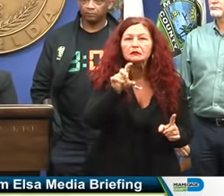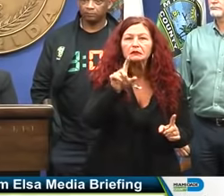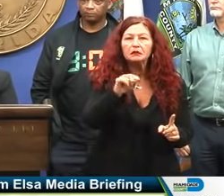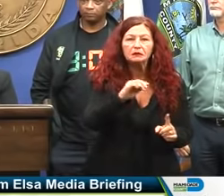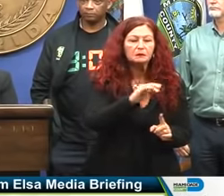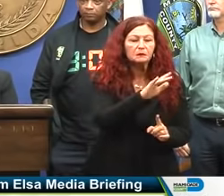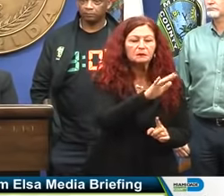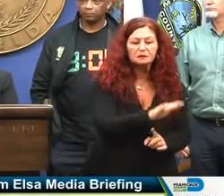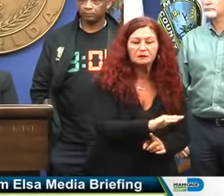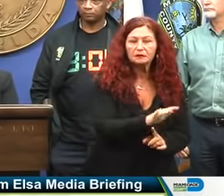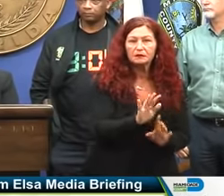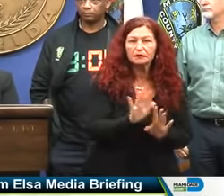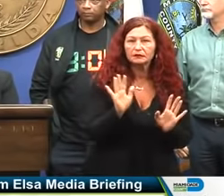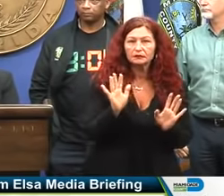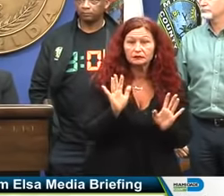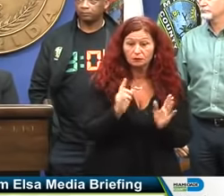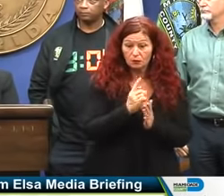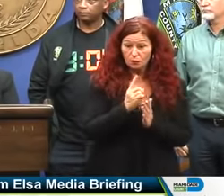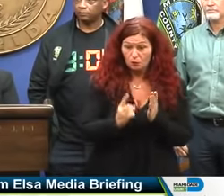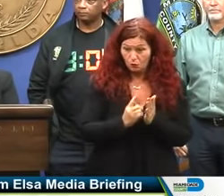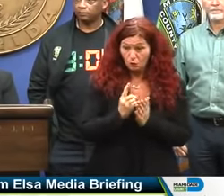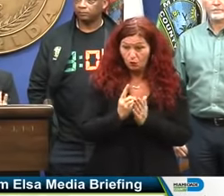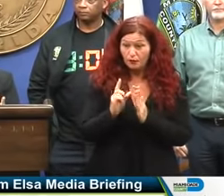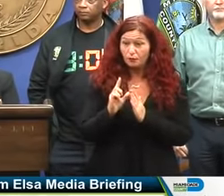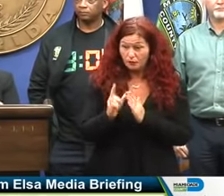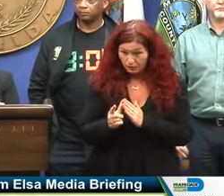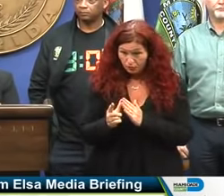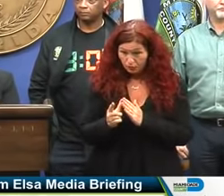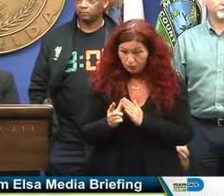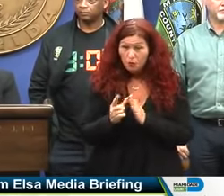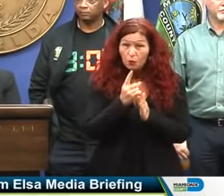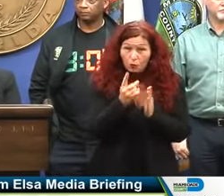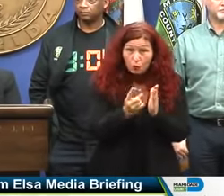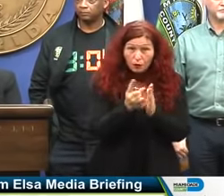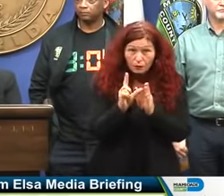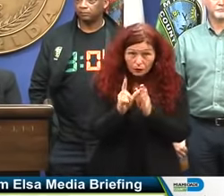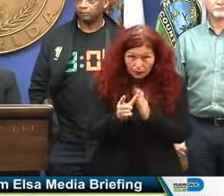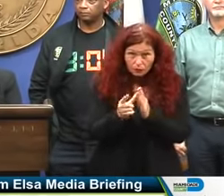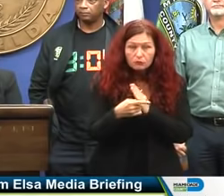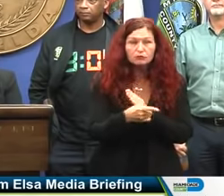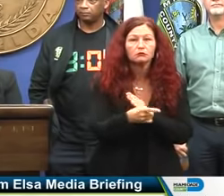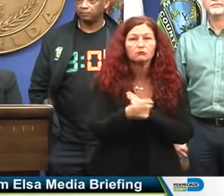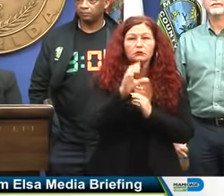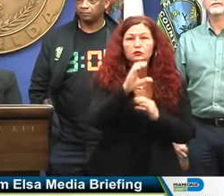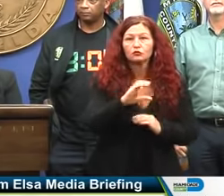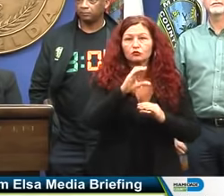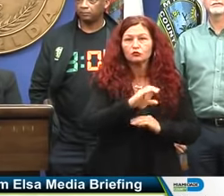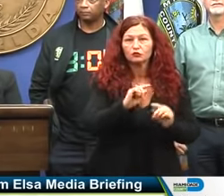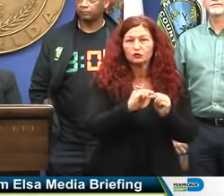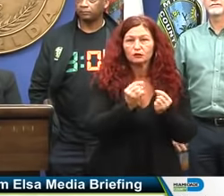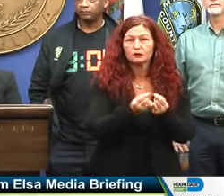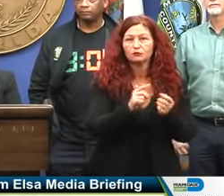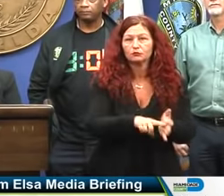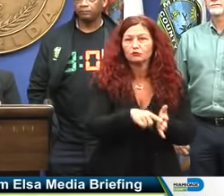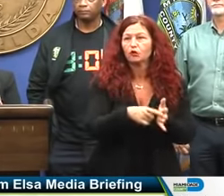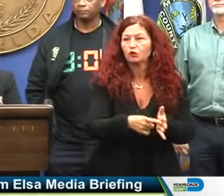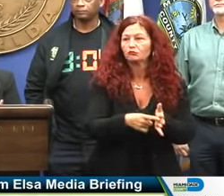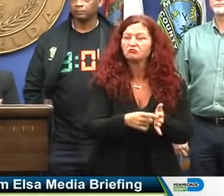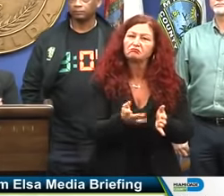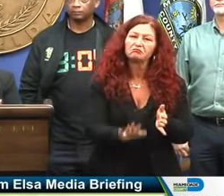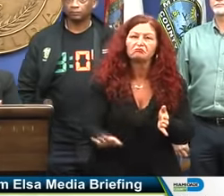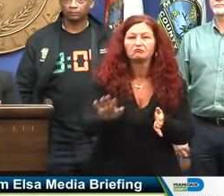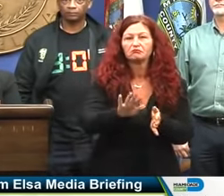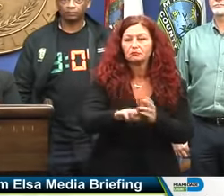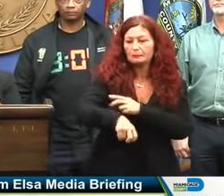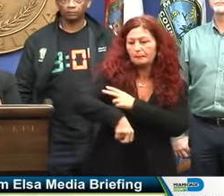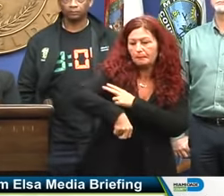little over an hour afterward, we received the all clear. And then right around midnight, work commenced on